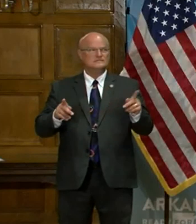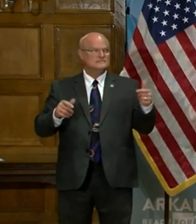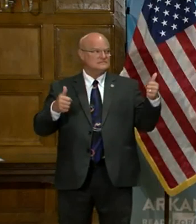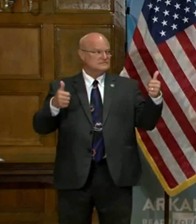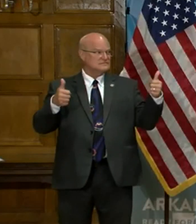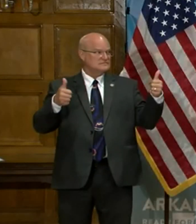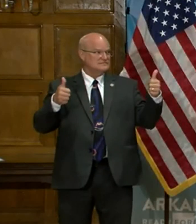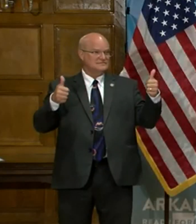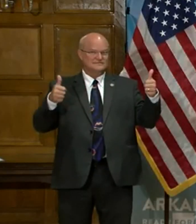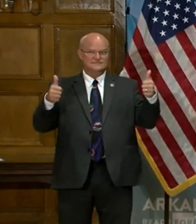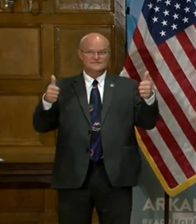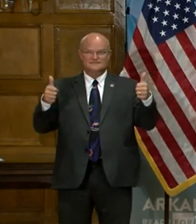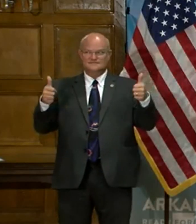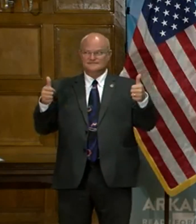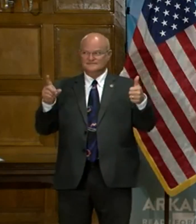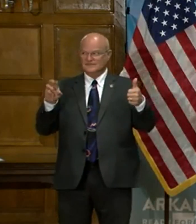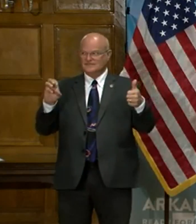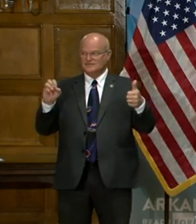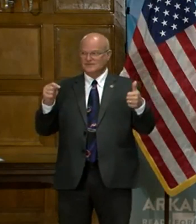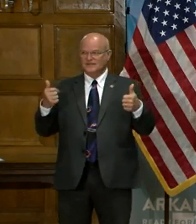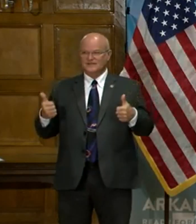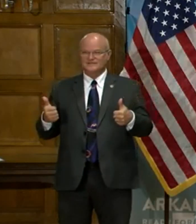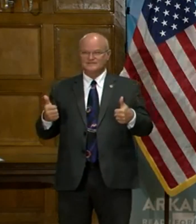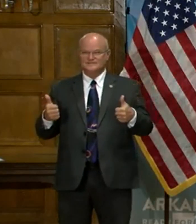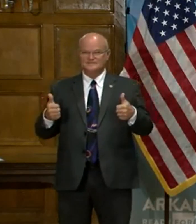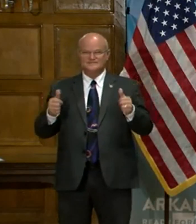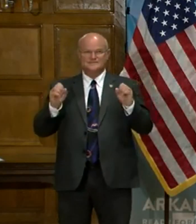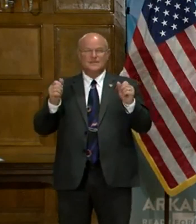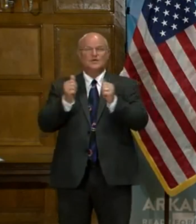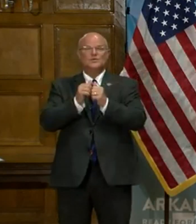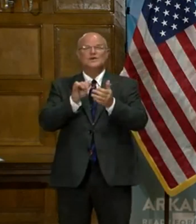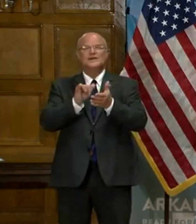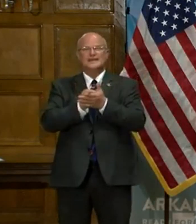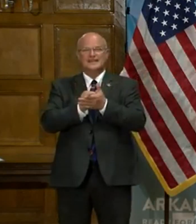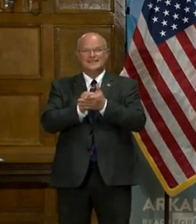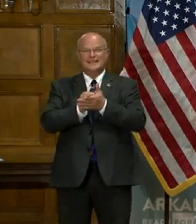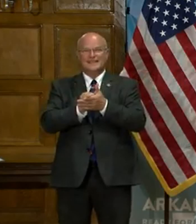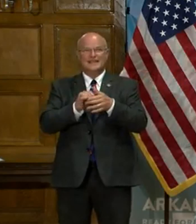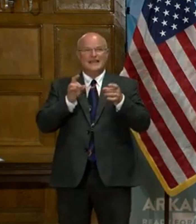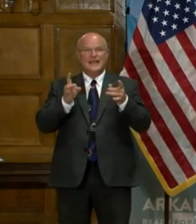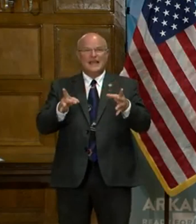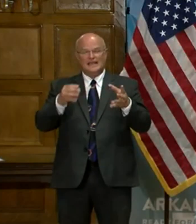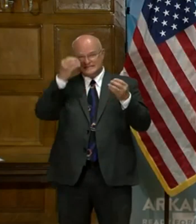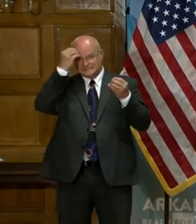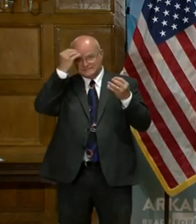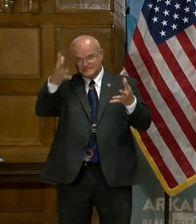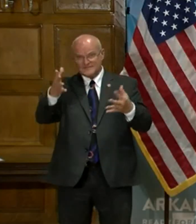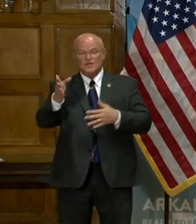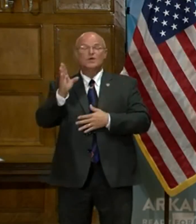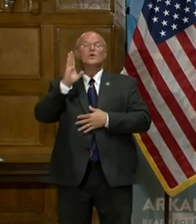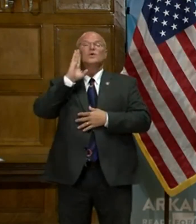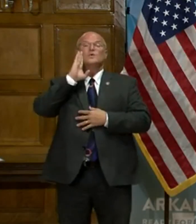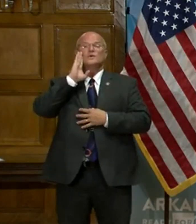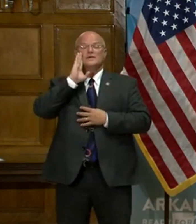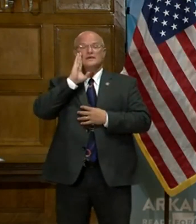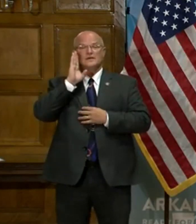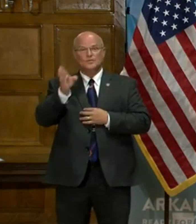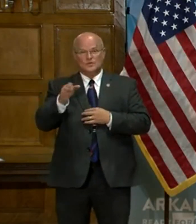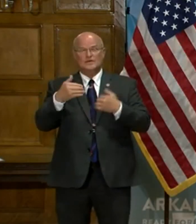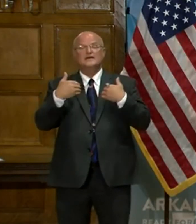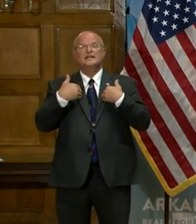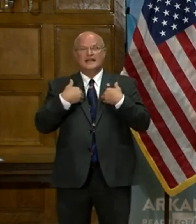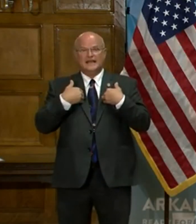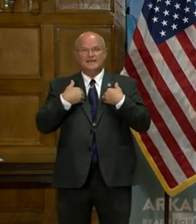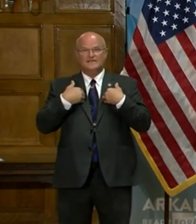Y'all good? Dr. Smith? All right, with that, I hate to break it to you, but we are going to